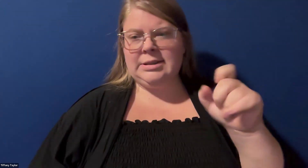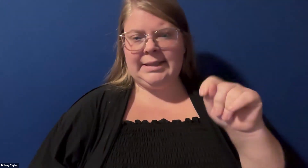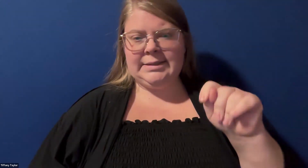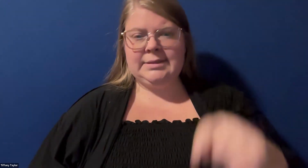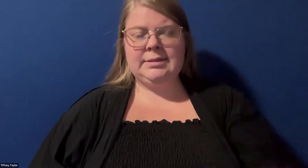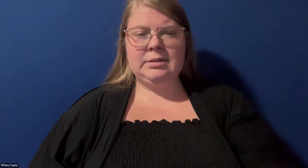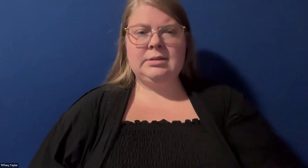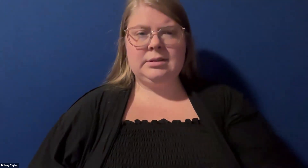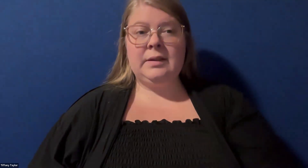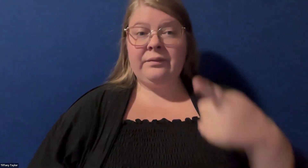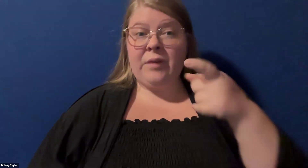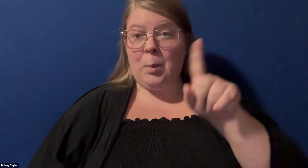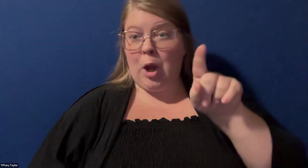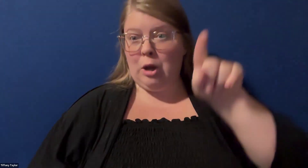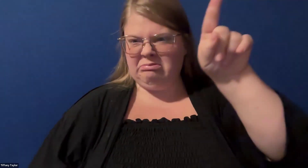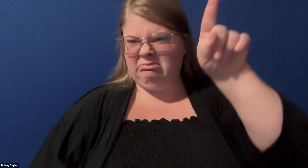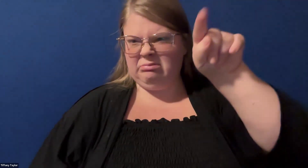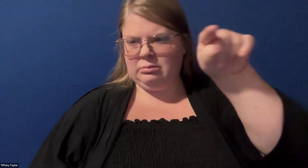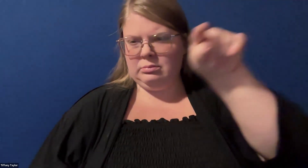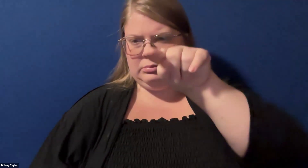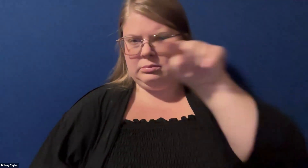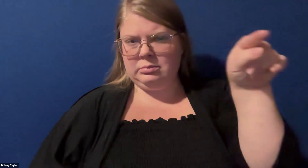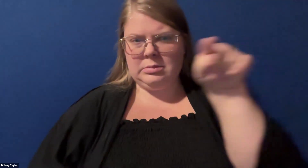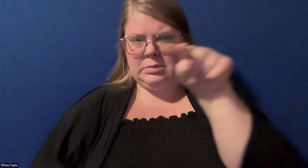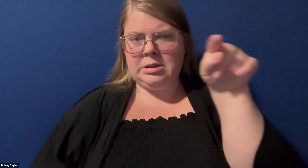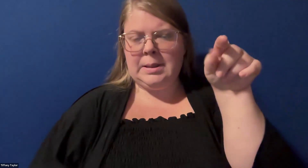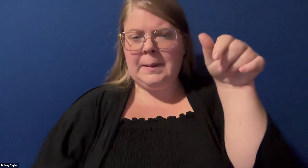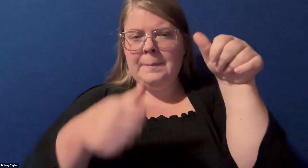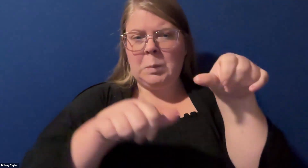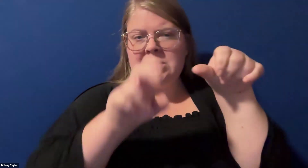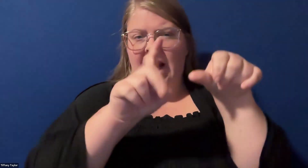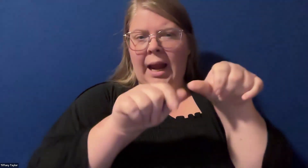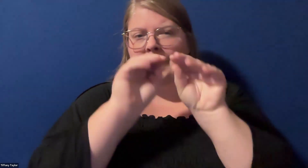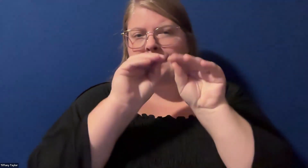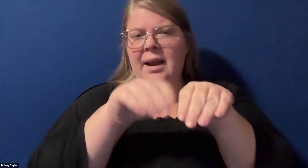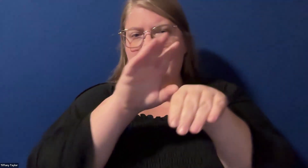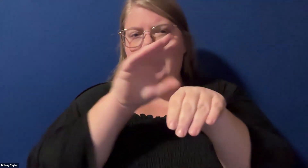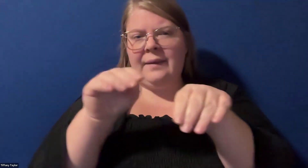here, post data embedded, and then featured media, and then alt text, which is coming from the REST API.